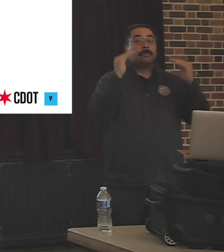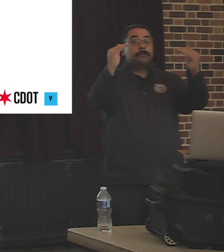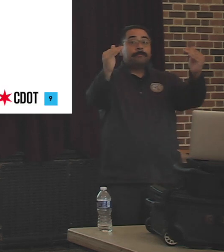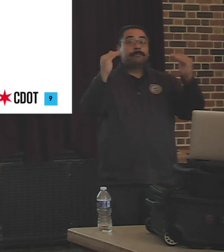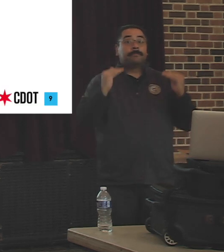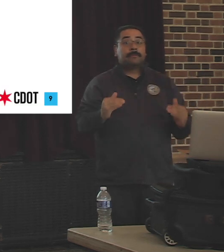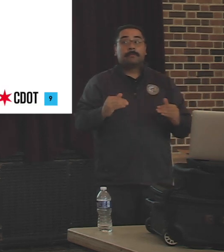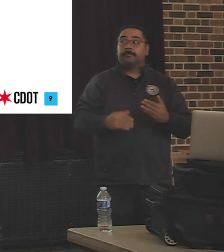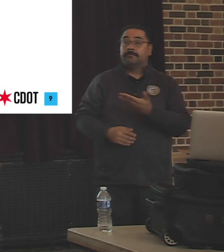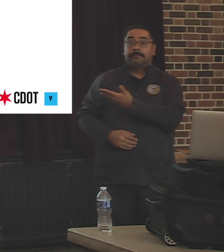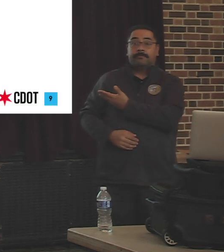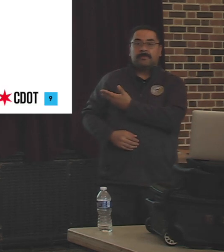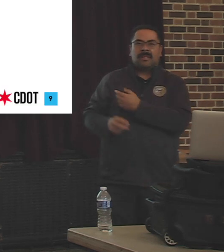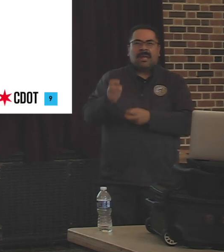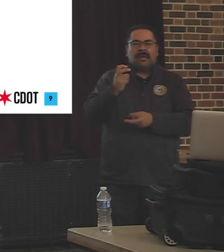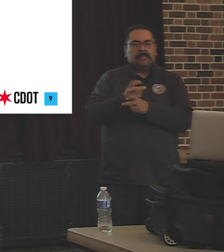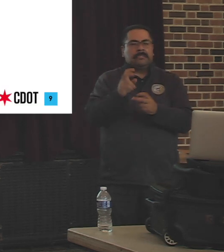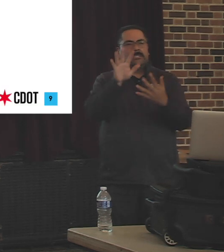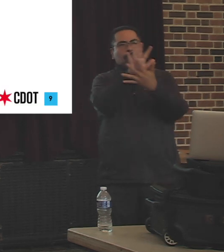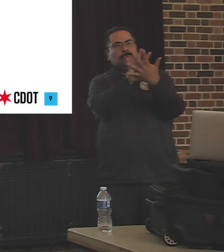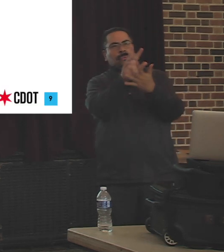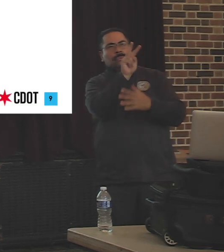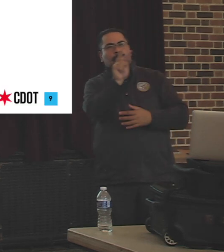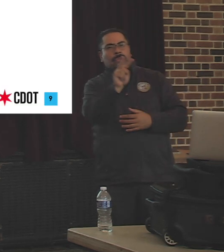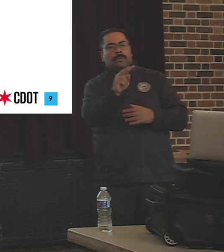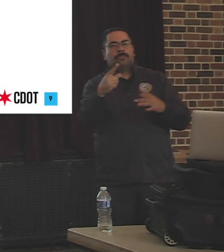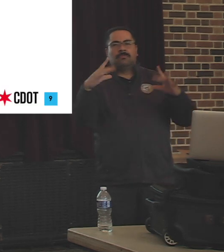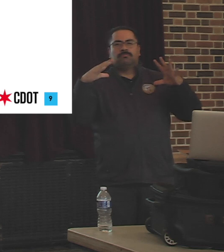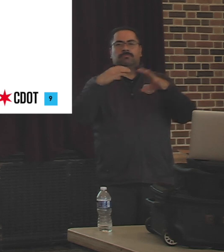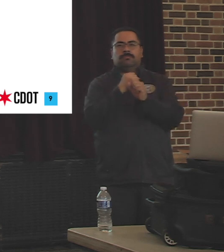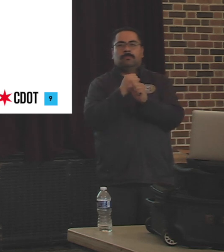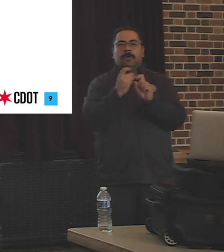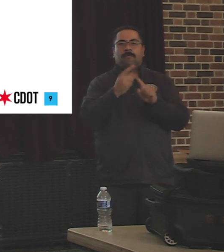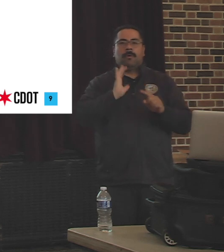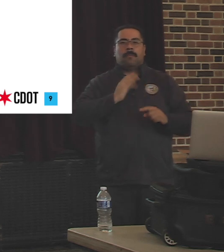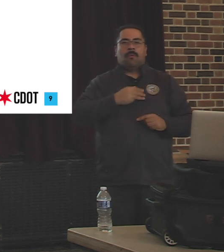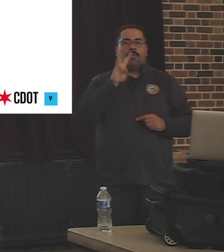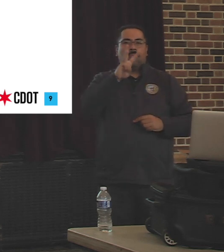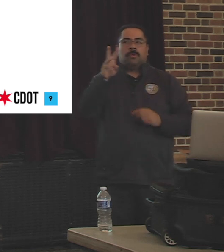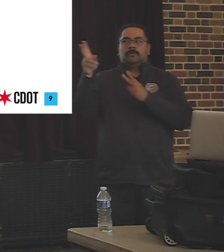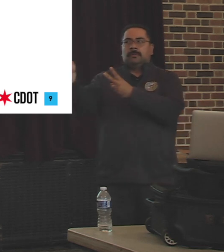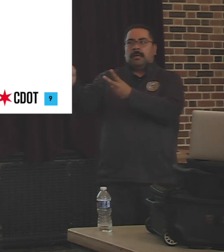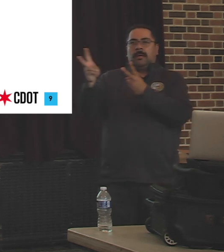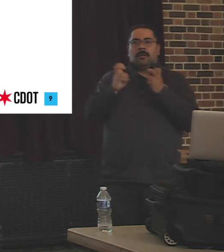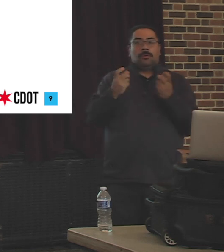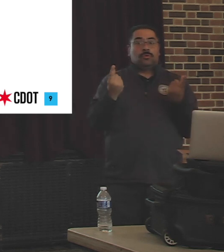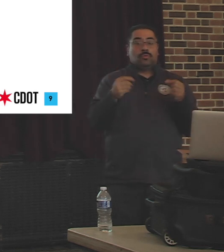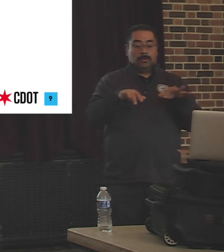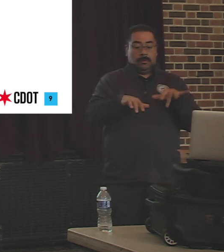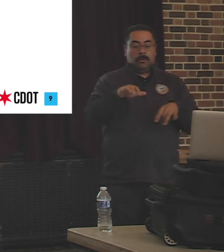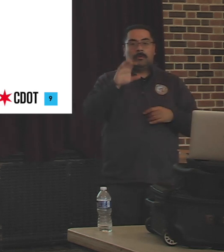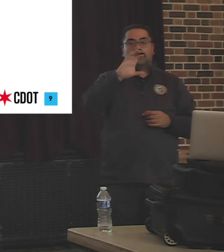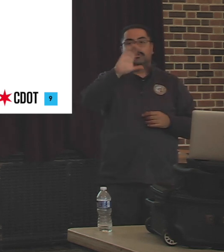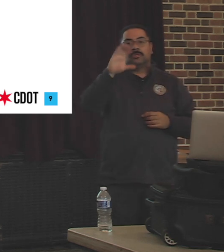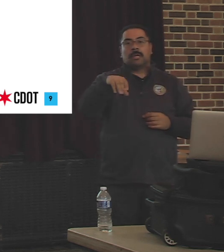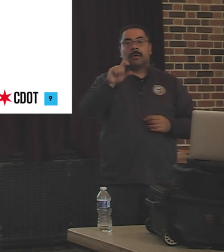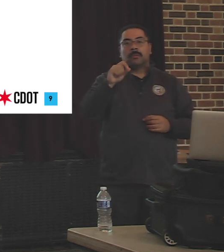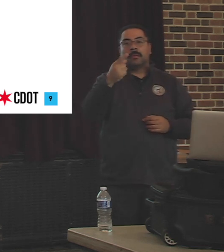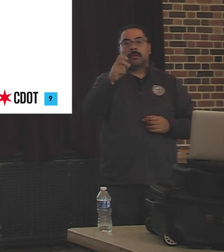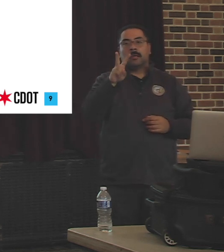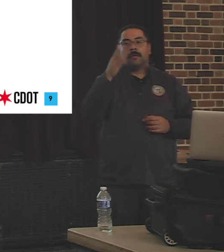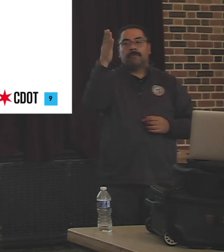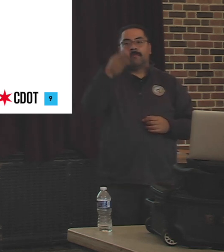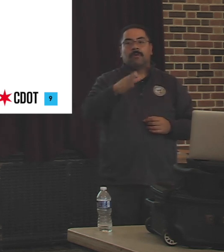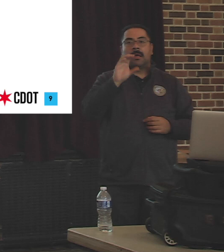is, it's hard to read here. This is a snapshot from our website. If you go to